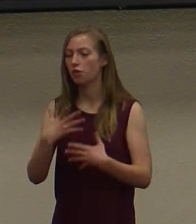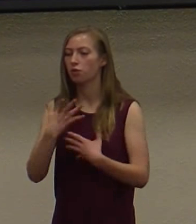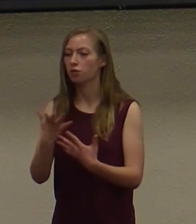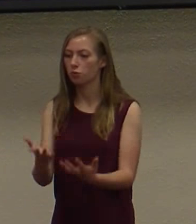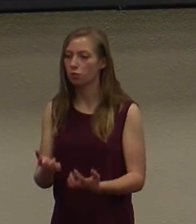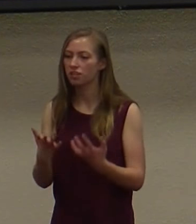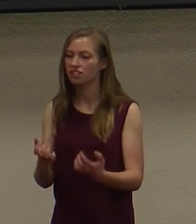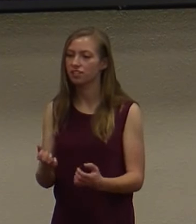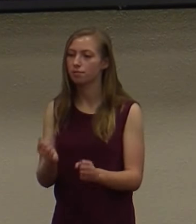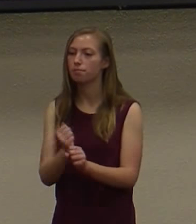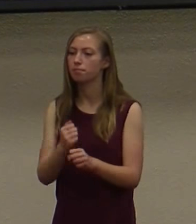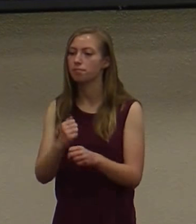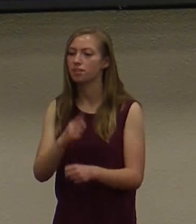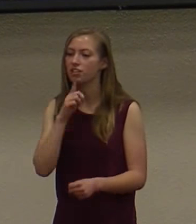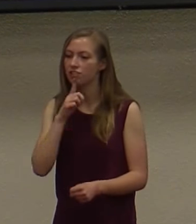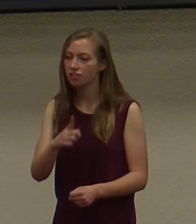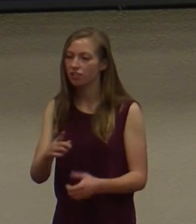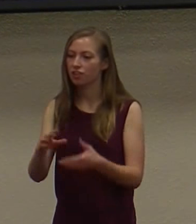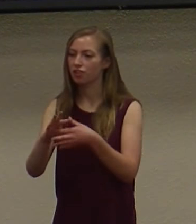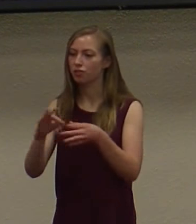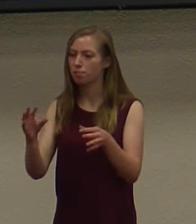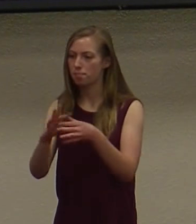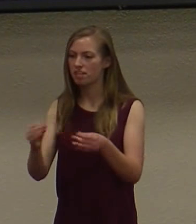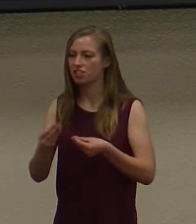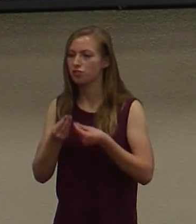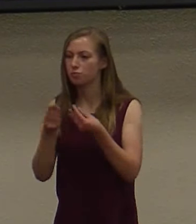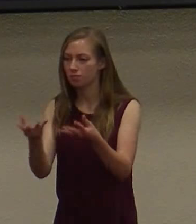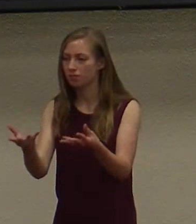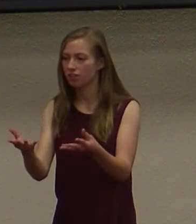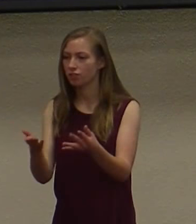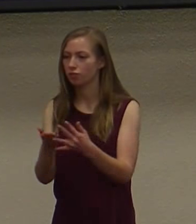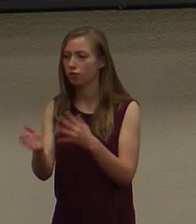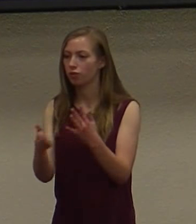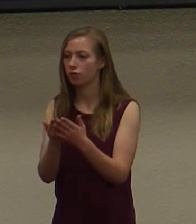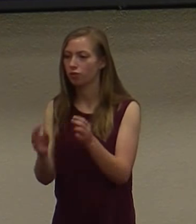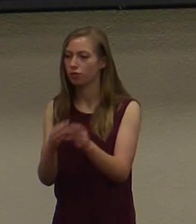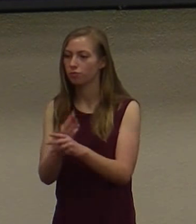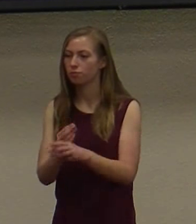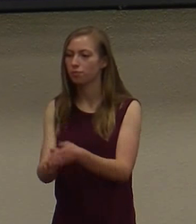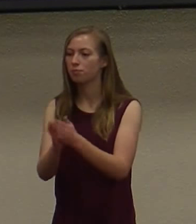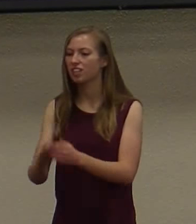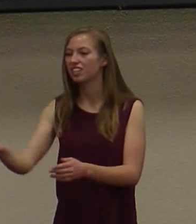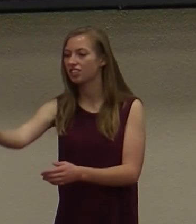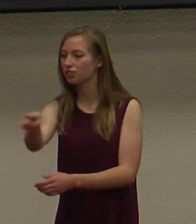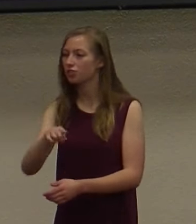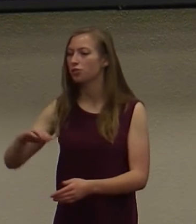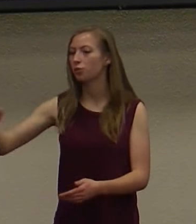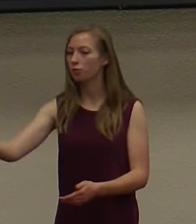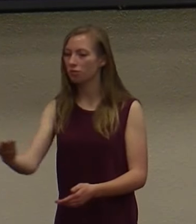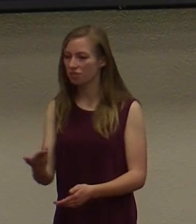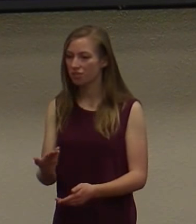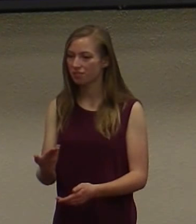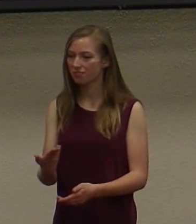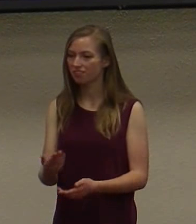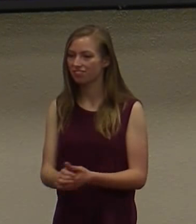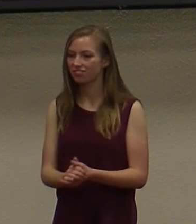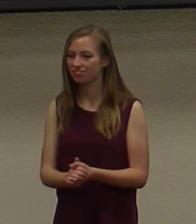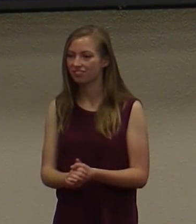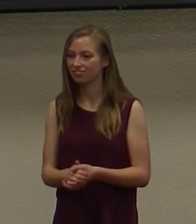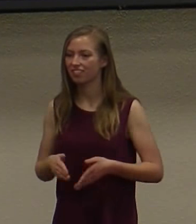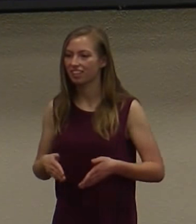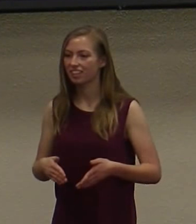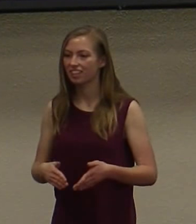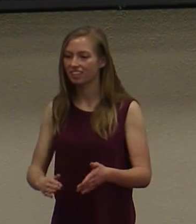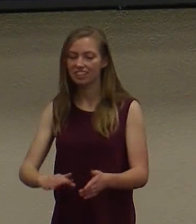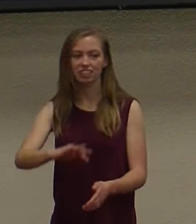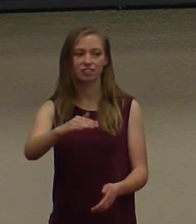the message continues to be spread. So I pray that you will welcome him as we always do. And let me bring to the